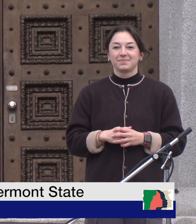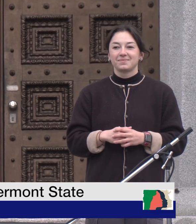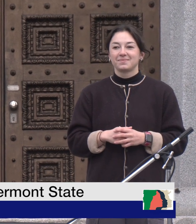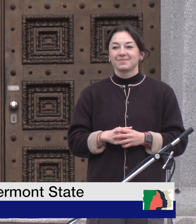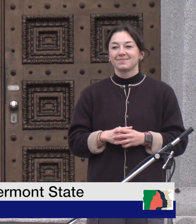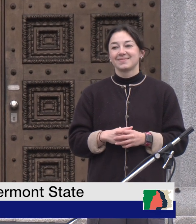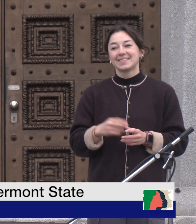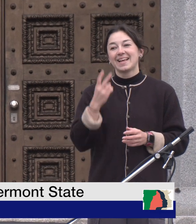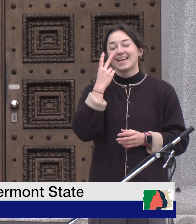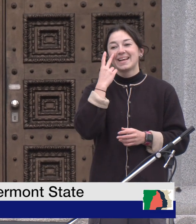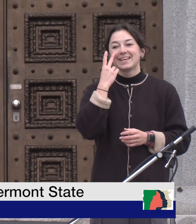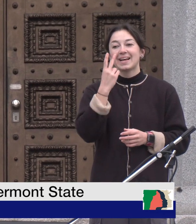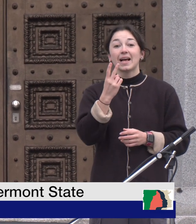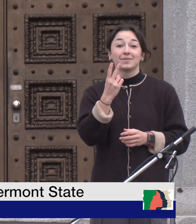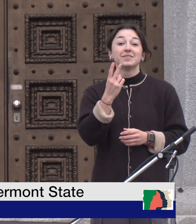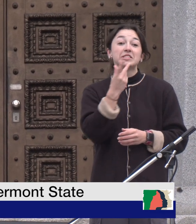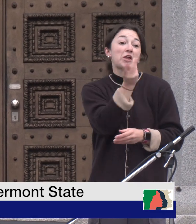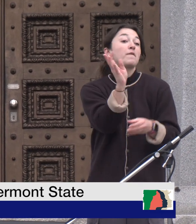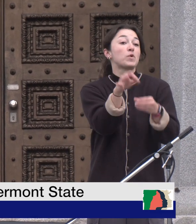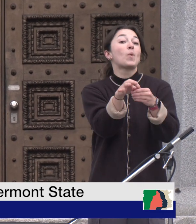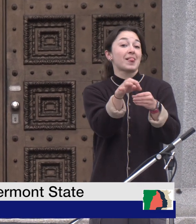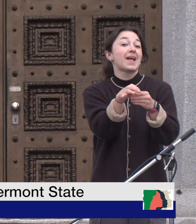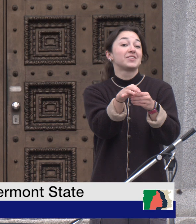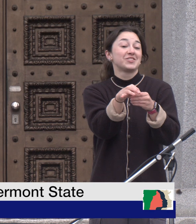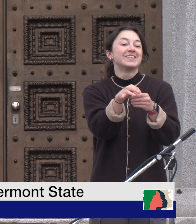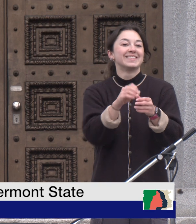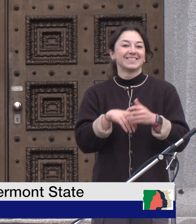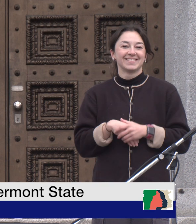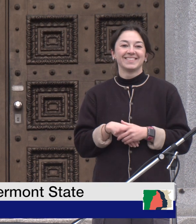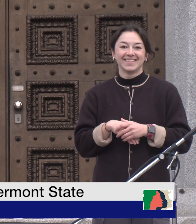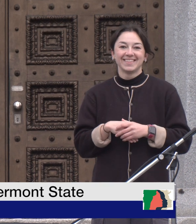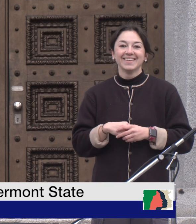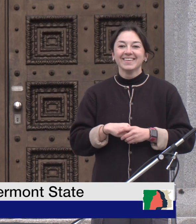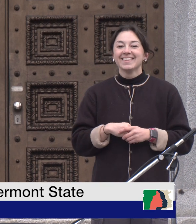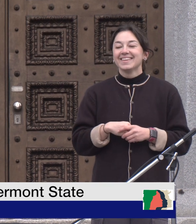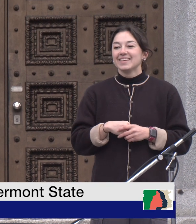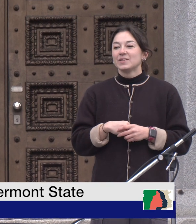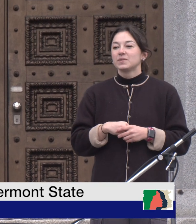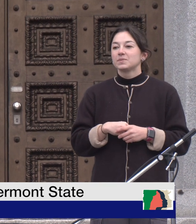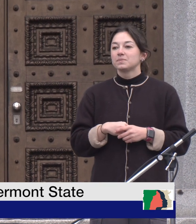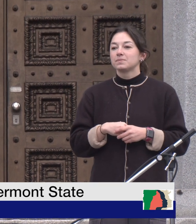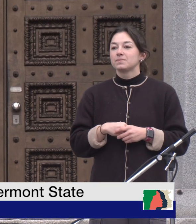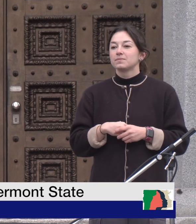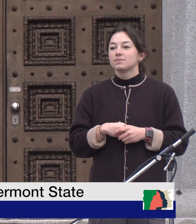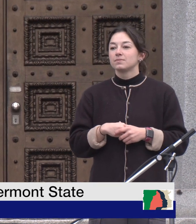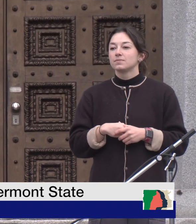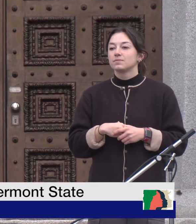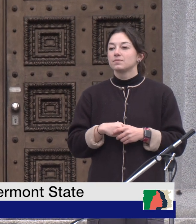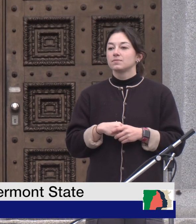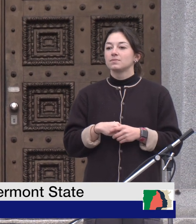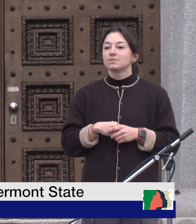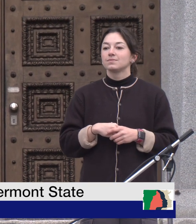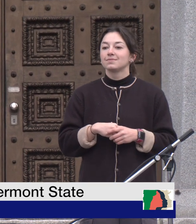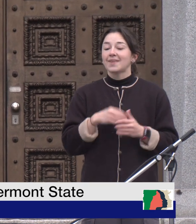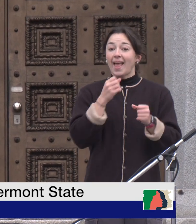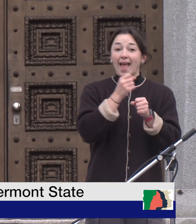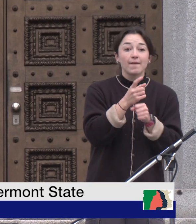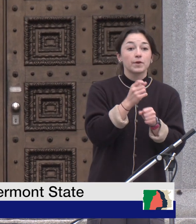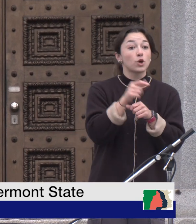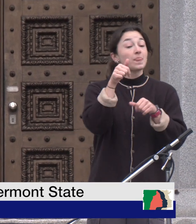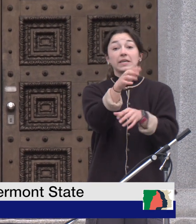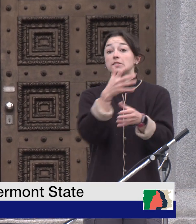I've seen some elections, and every election we say, this is the most important